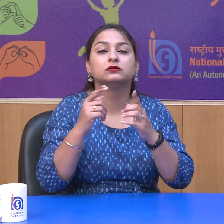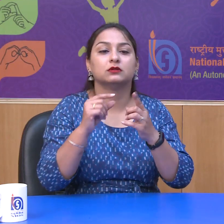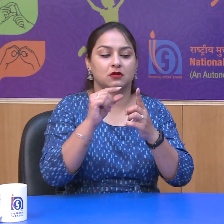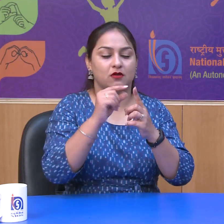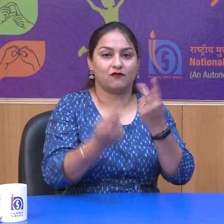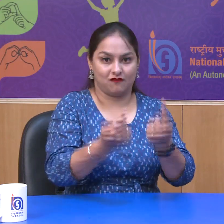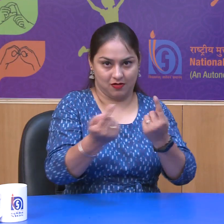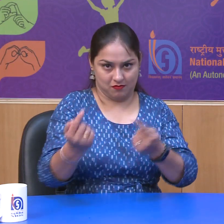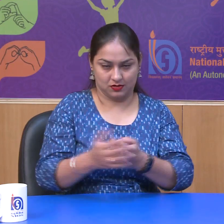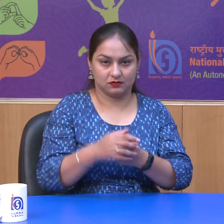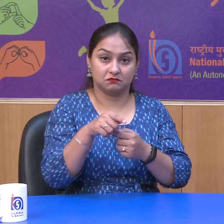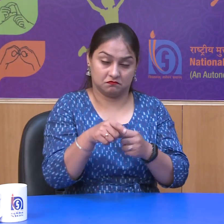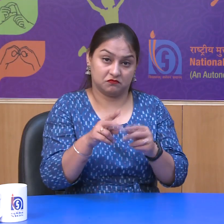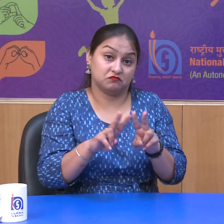It may overlap.